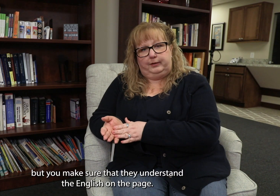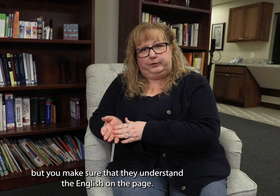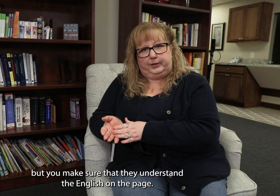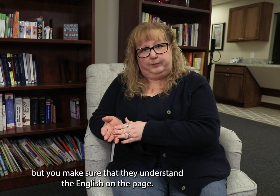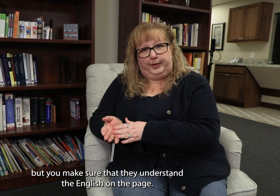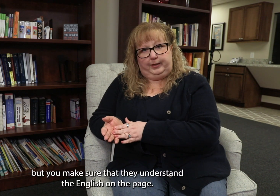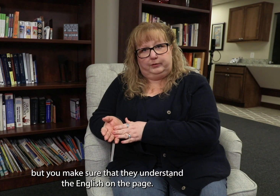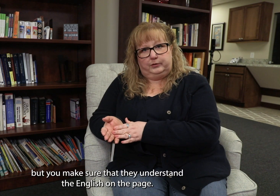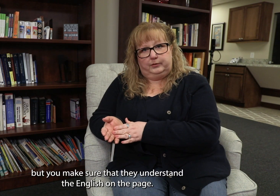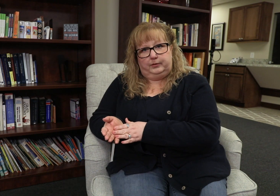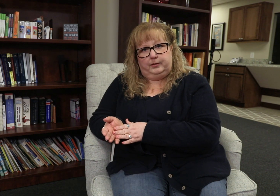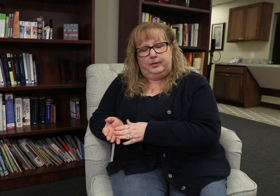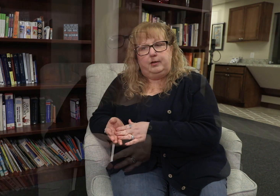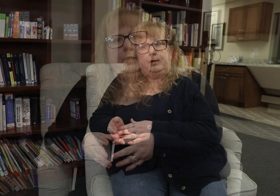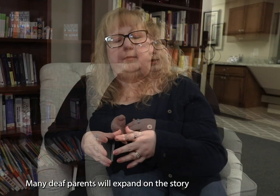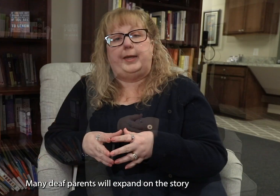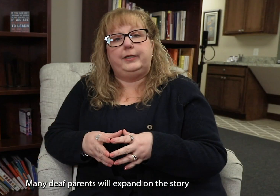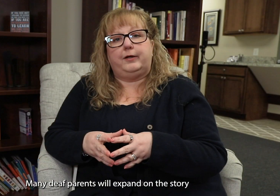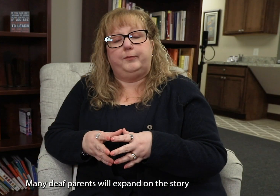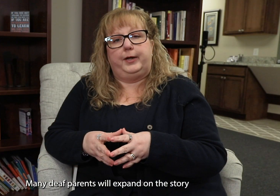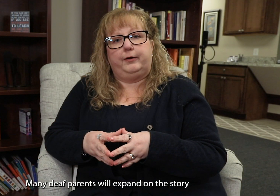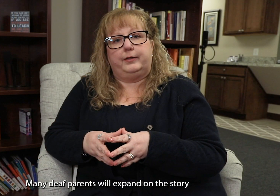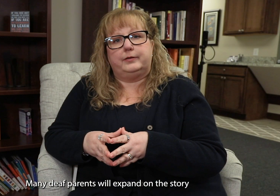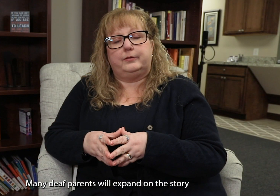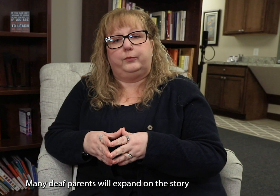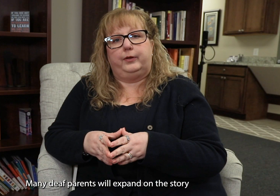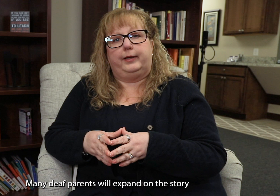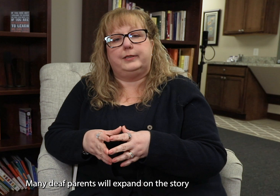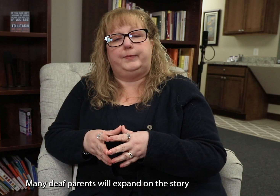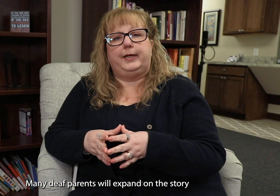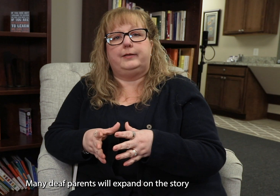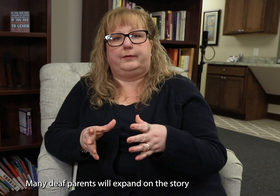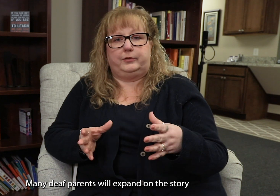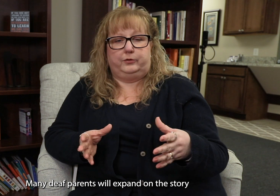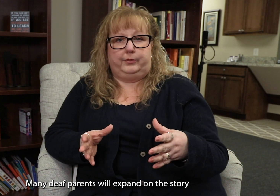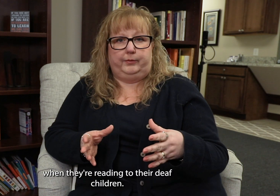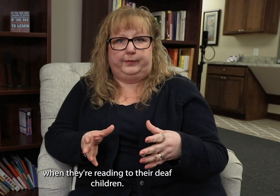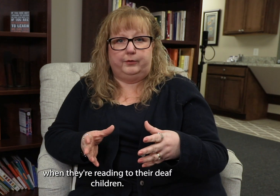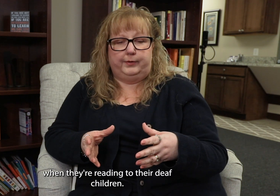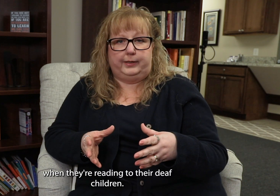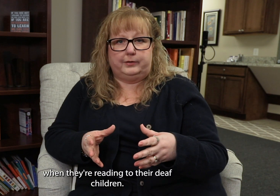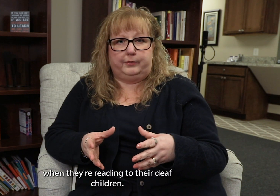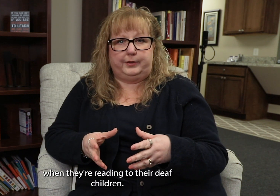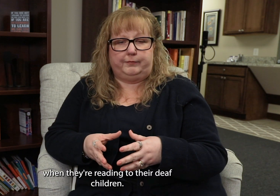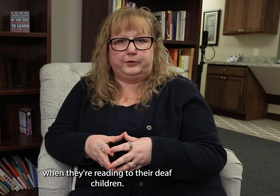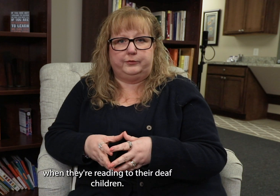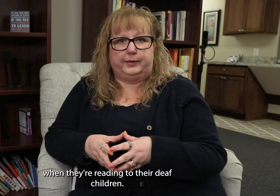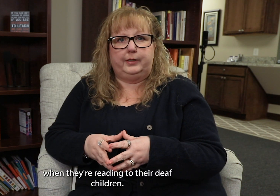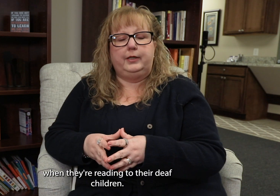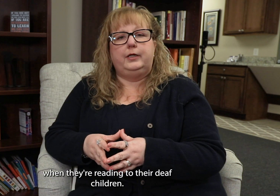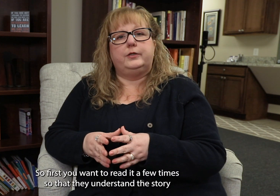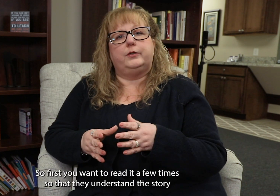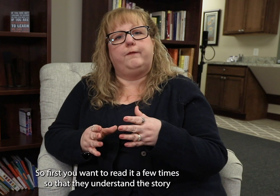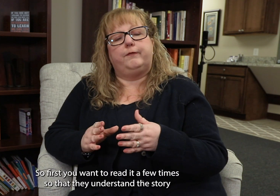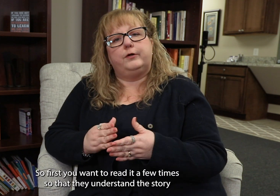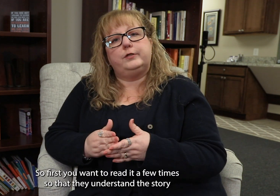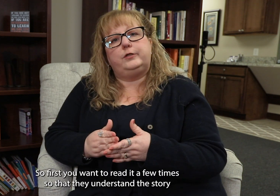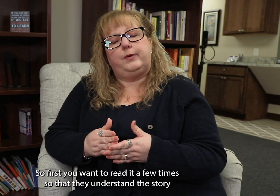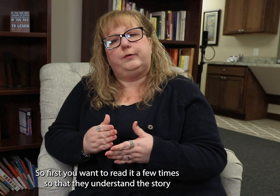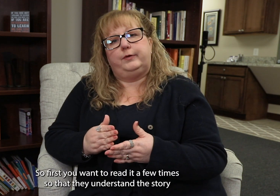English on the page. Many deaf parents will expand on the story when they're reading to their deaf children. So first, you want to read